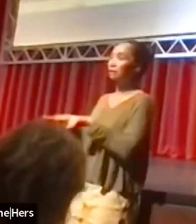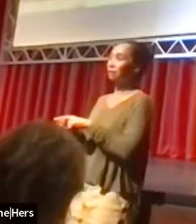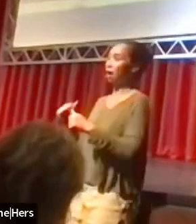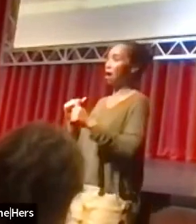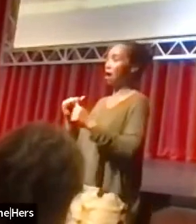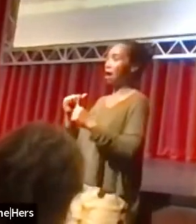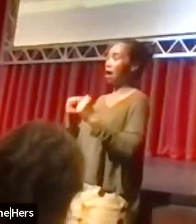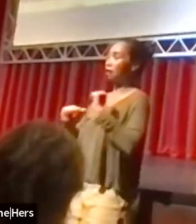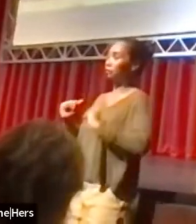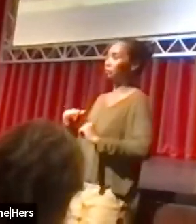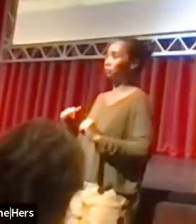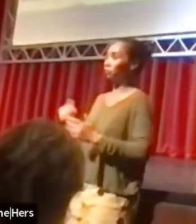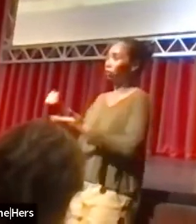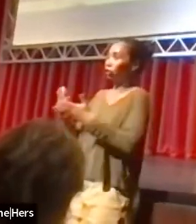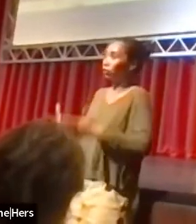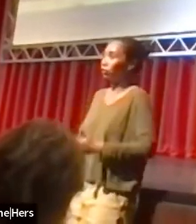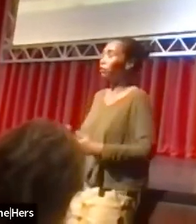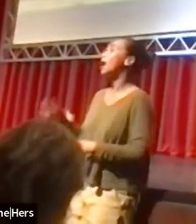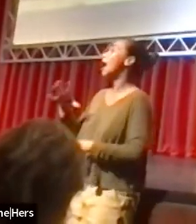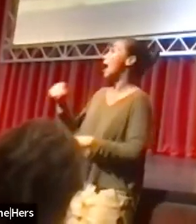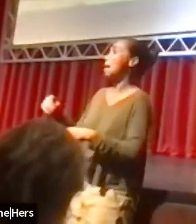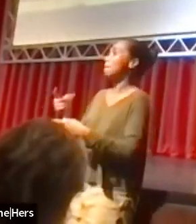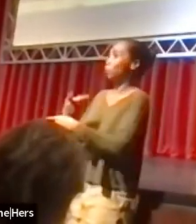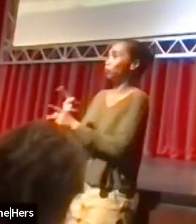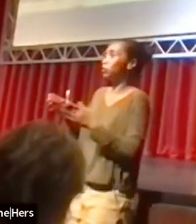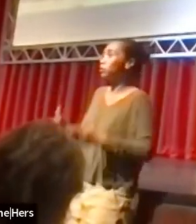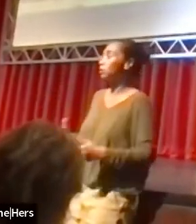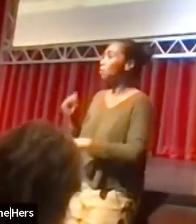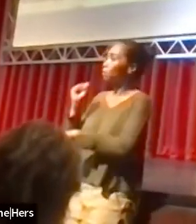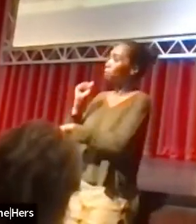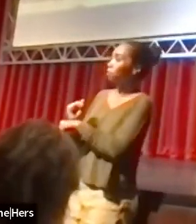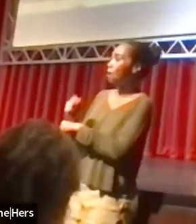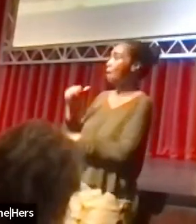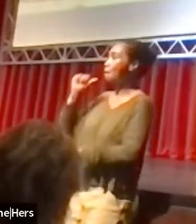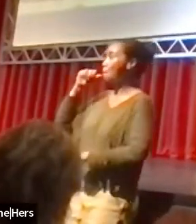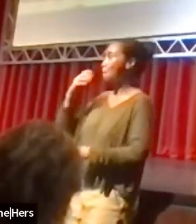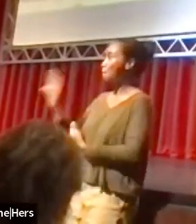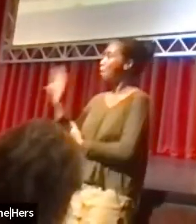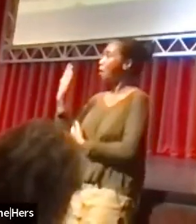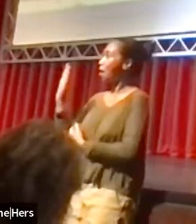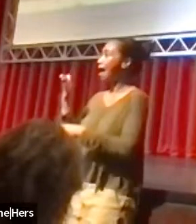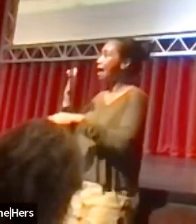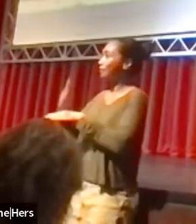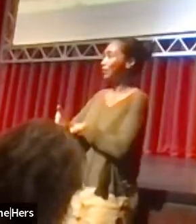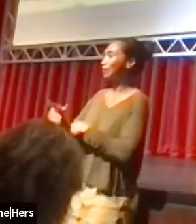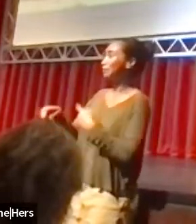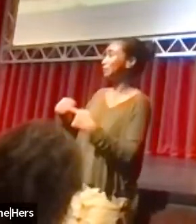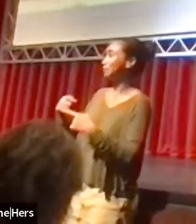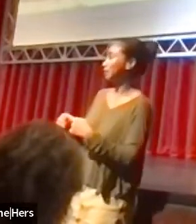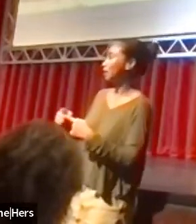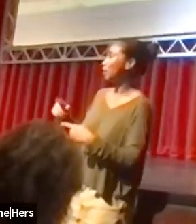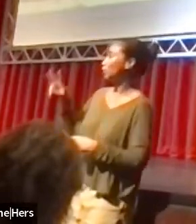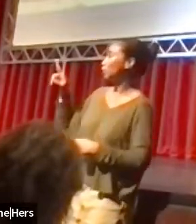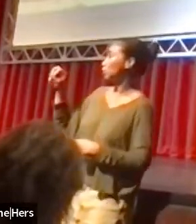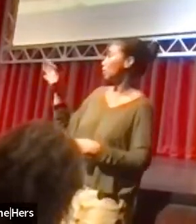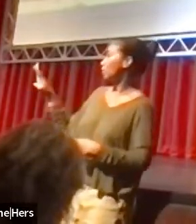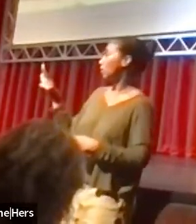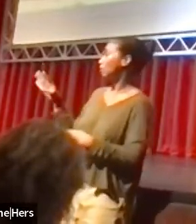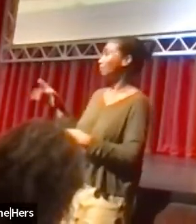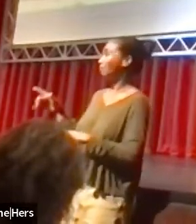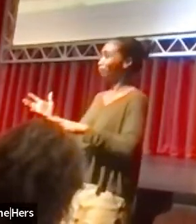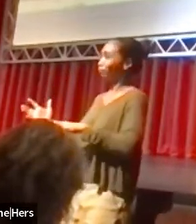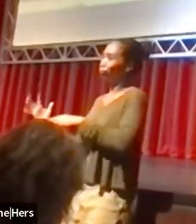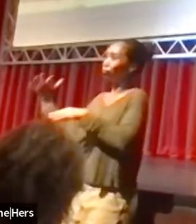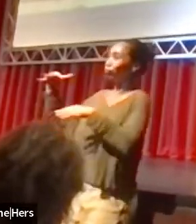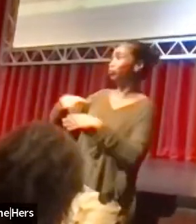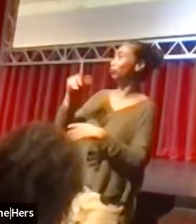artist and also as a producer. His work, The Morning After, is about the effects of the 2004 tsunami